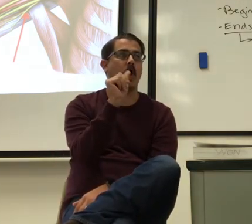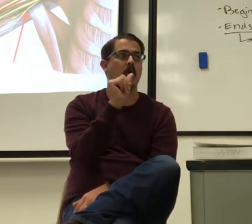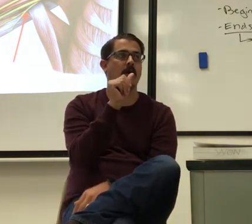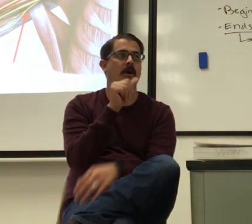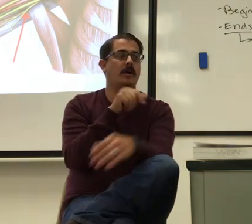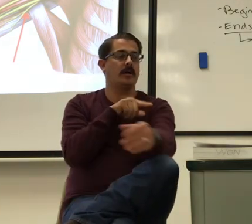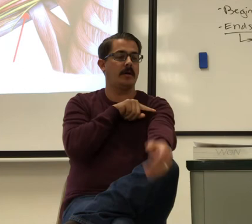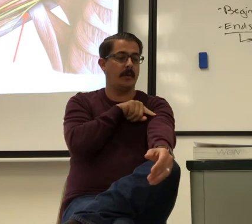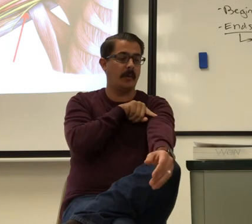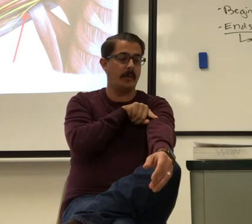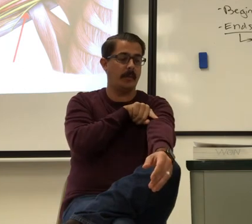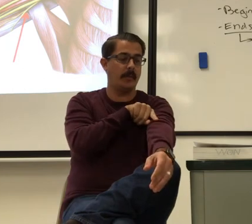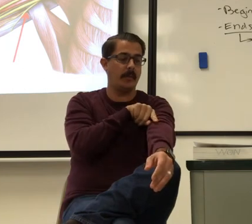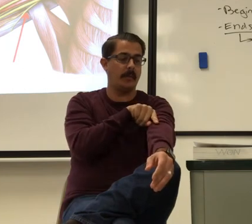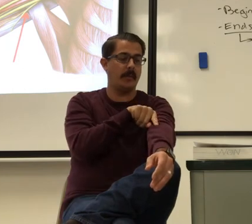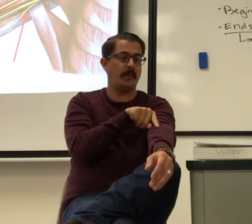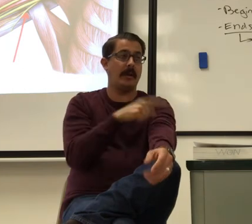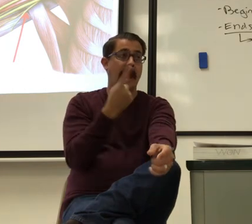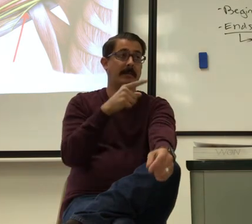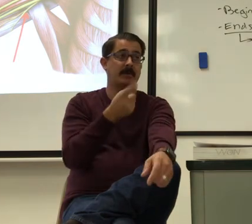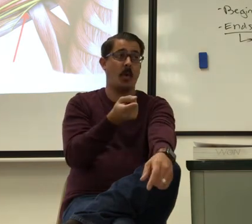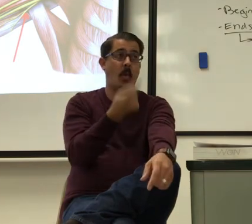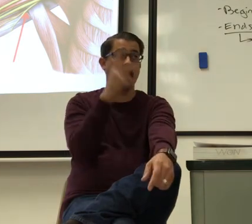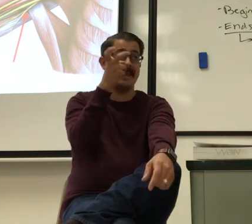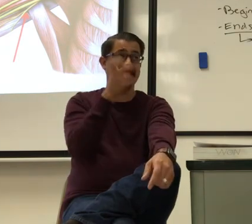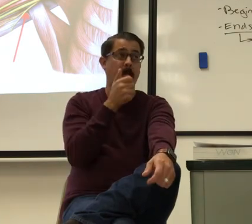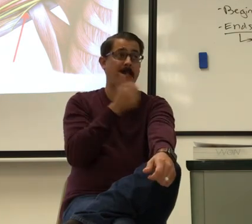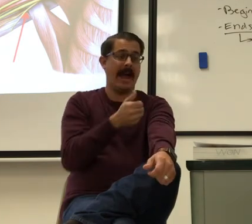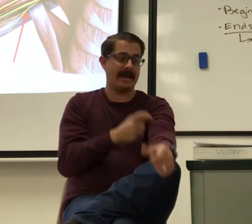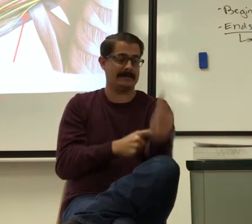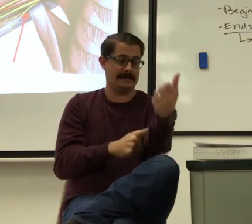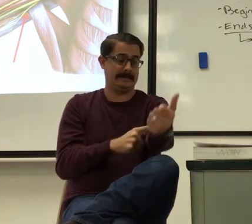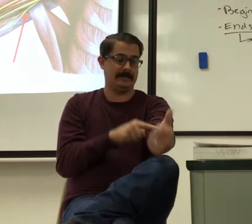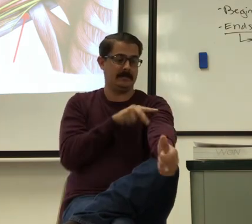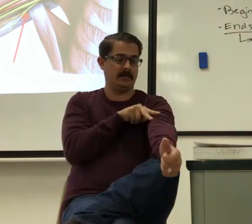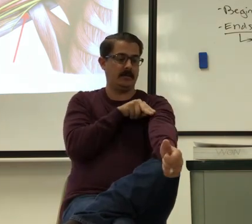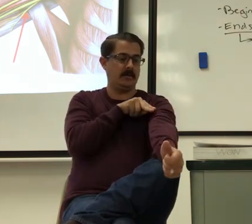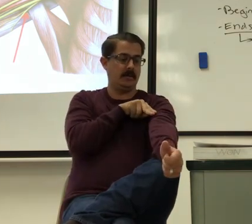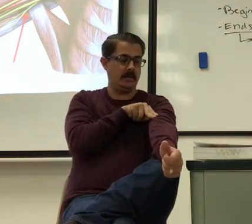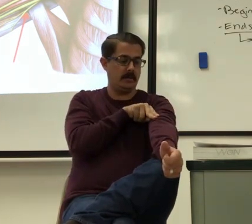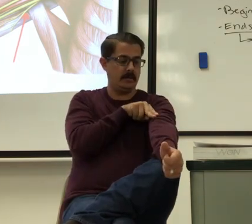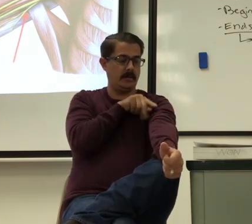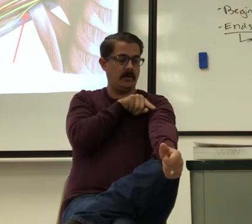branches into, and again, this happens an inch past cubital fossa.